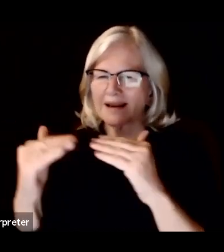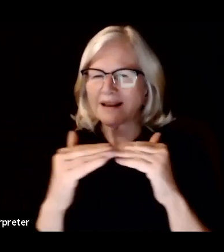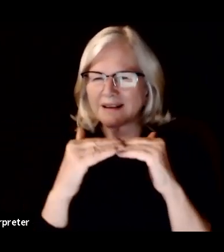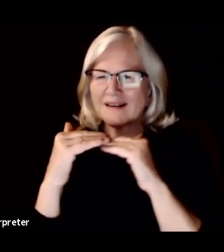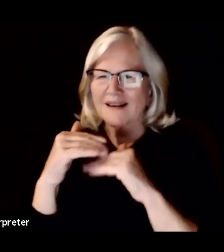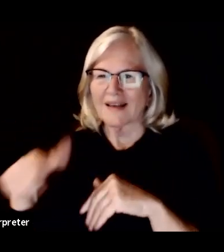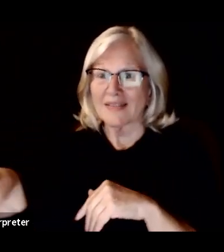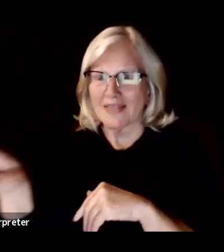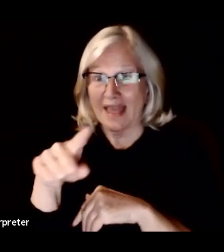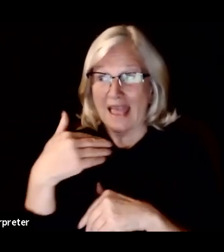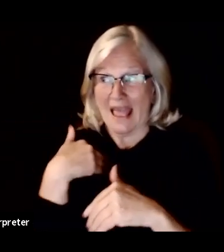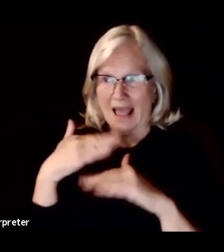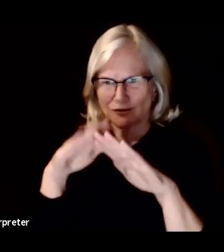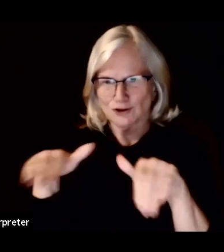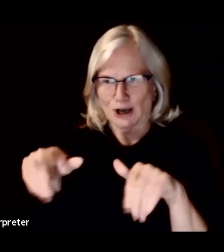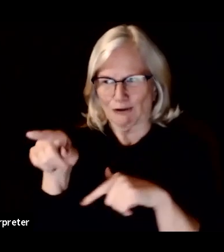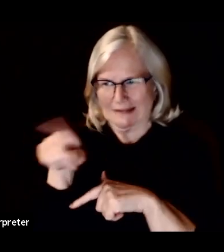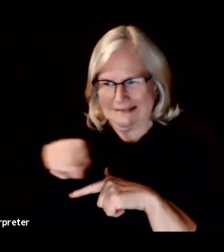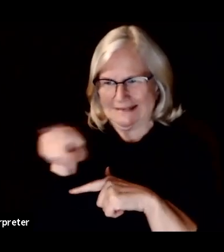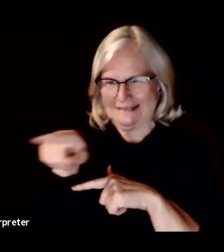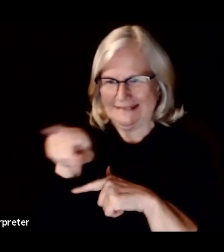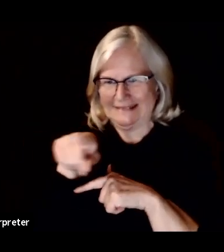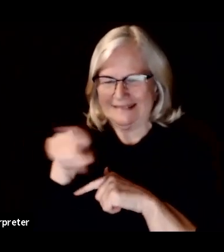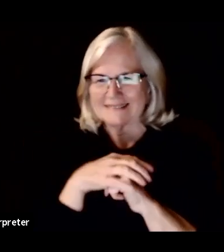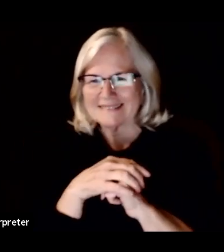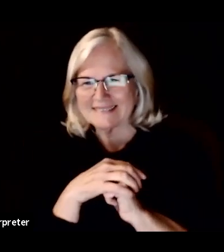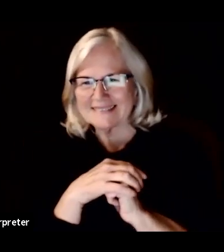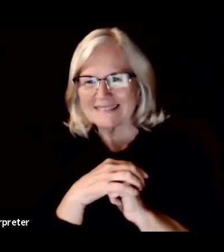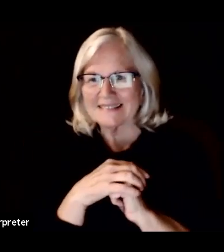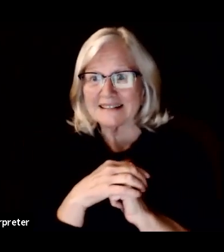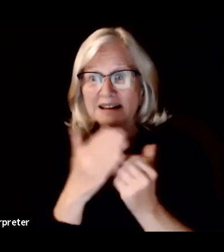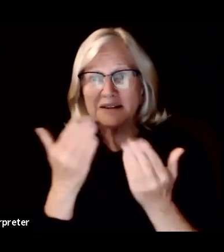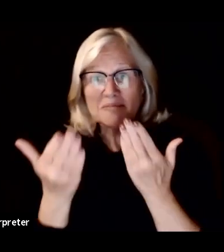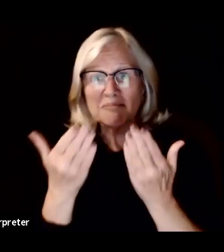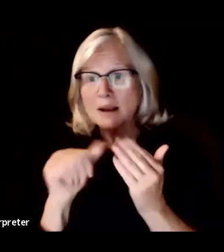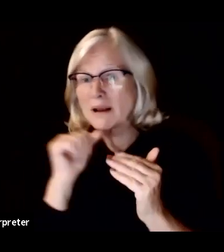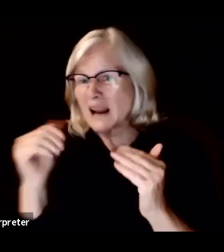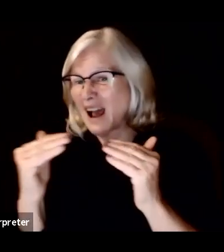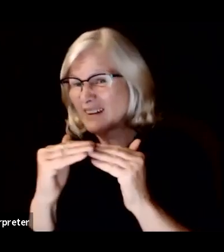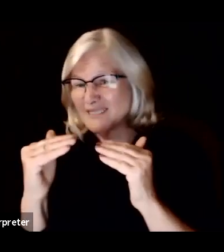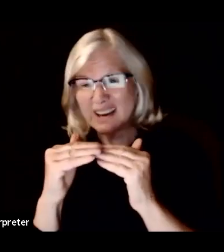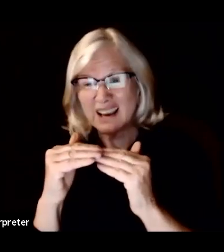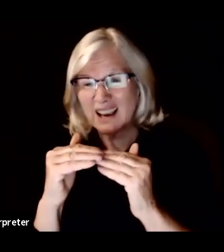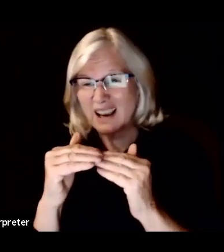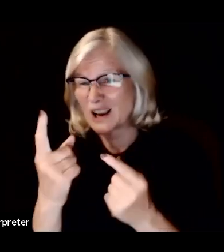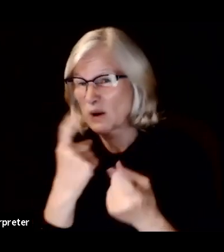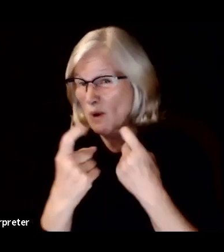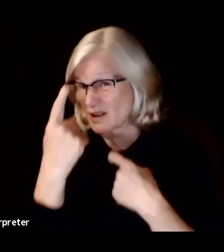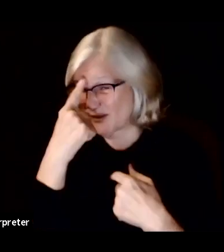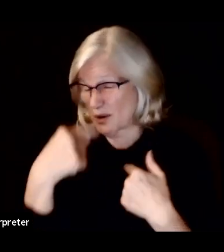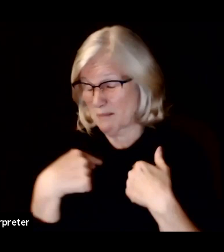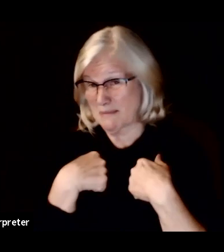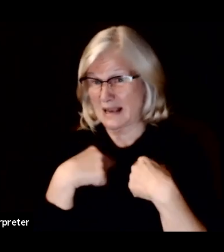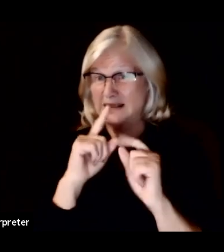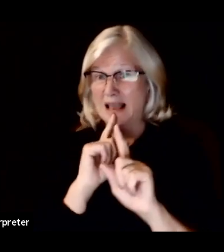So that's perhaps not a fair question for me to punt to them, but in terms of advice to parents, I